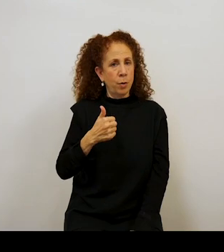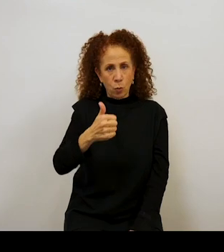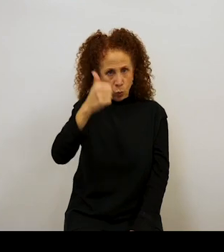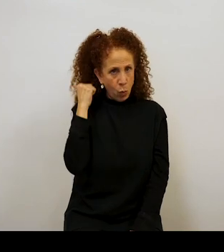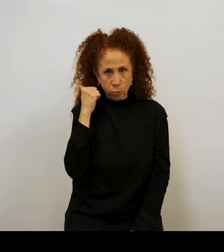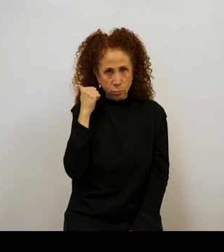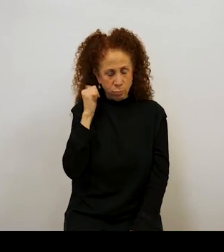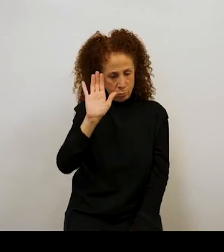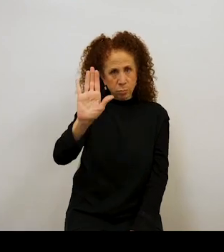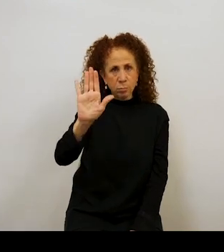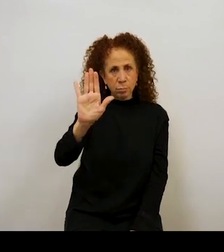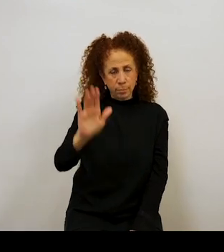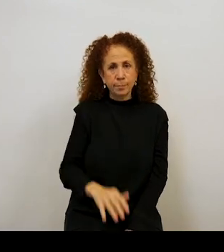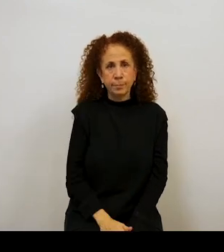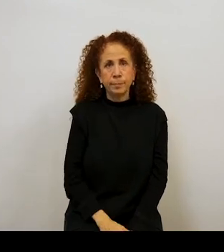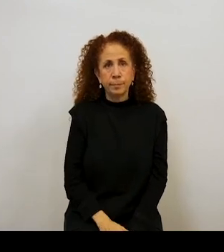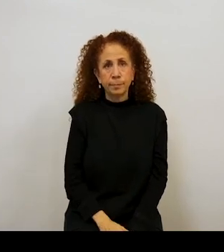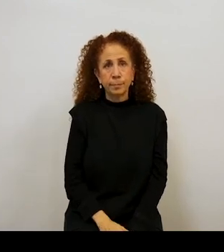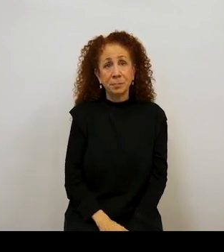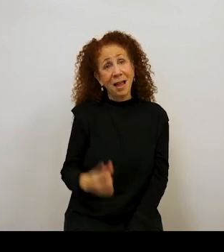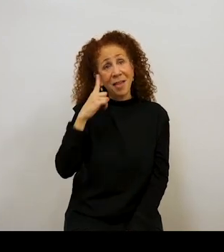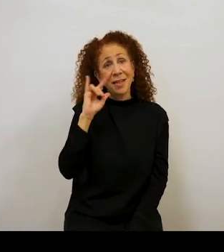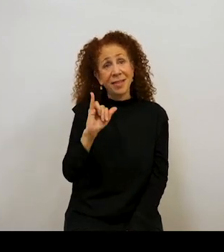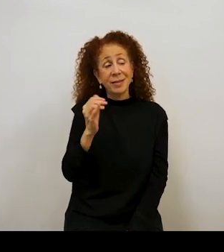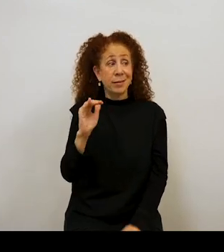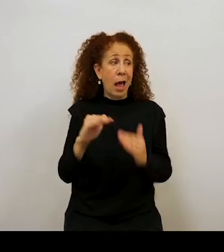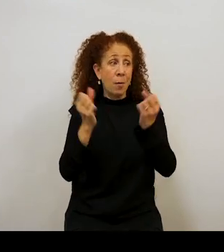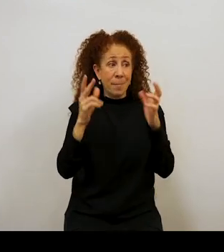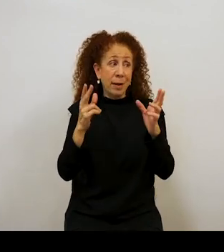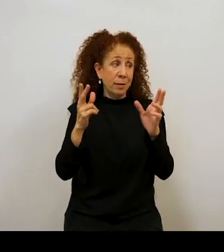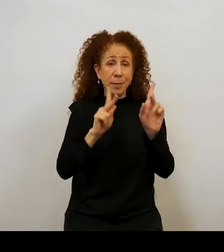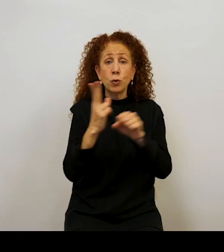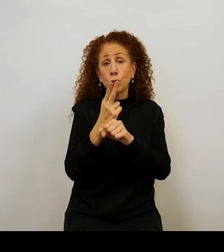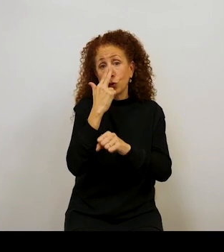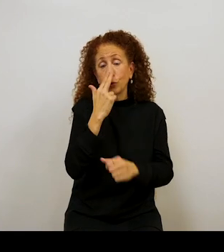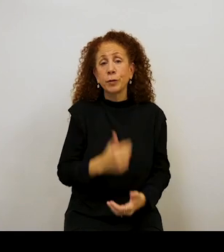the way it wants to terrify me, which I think is how many of us do use humor.